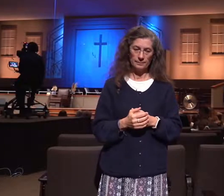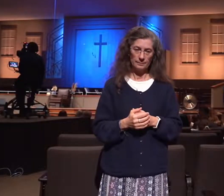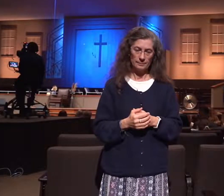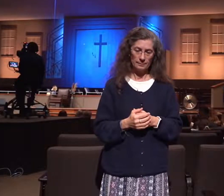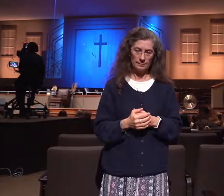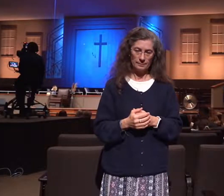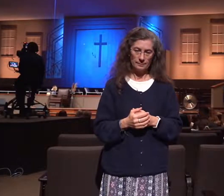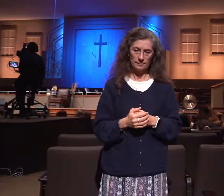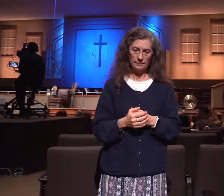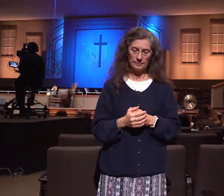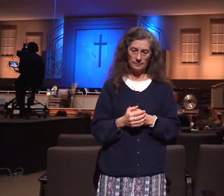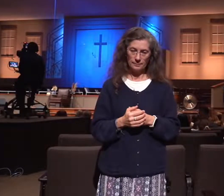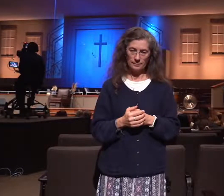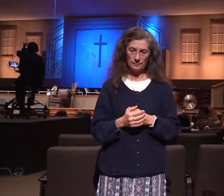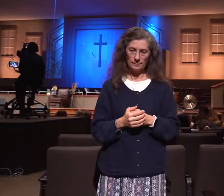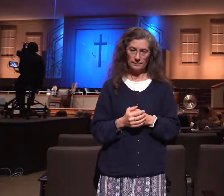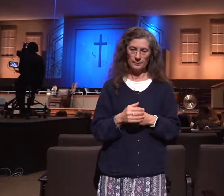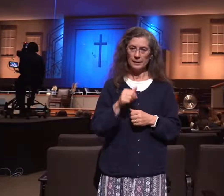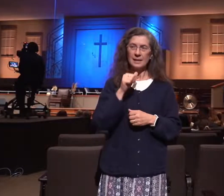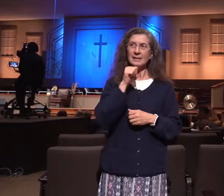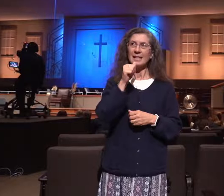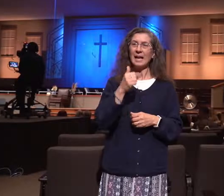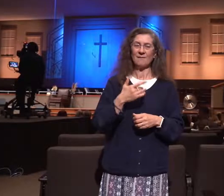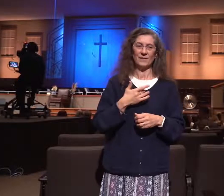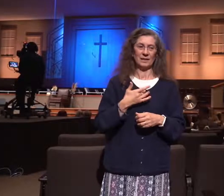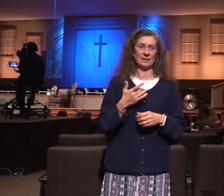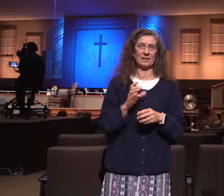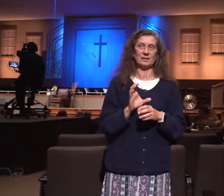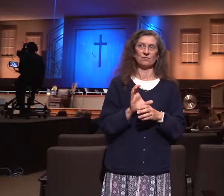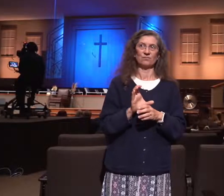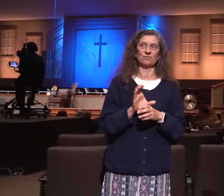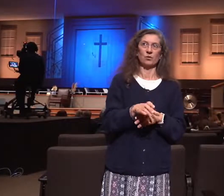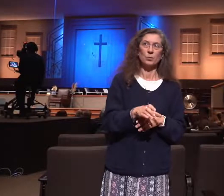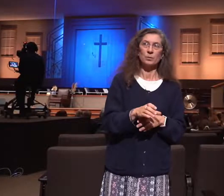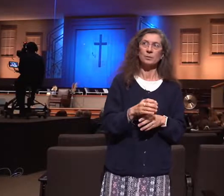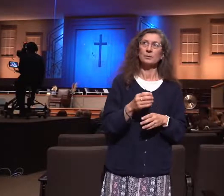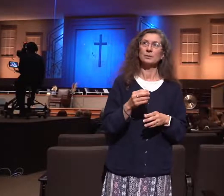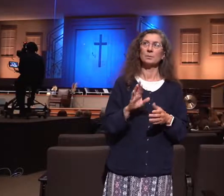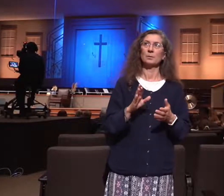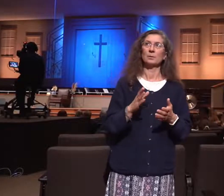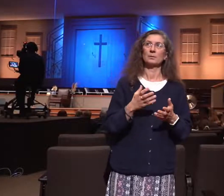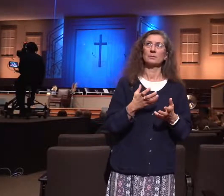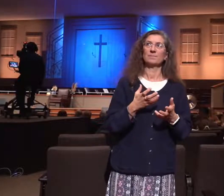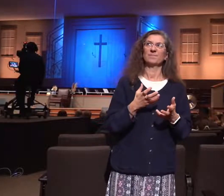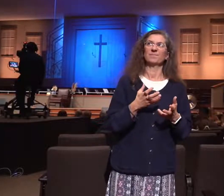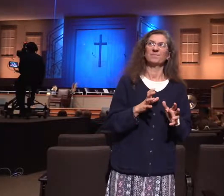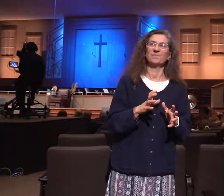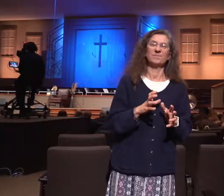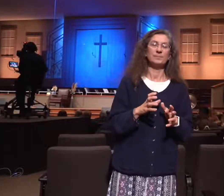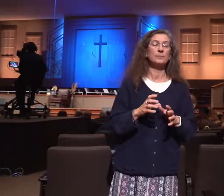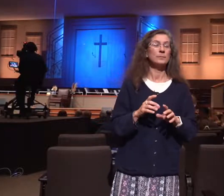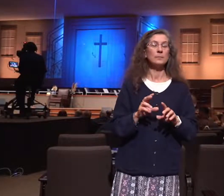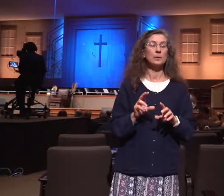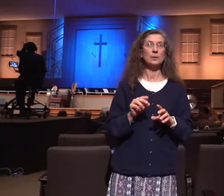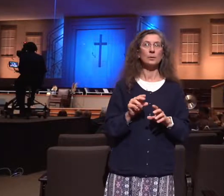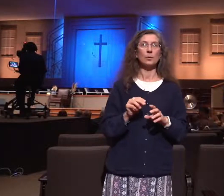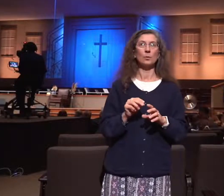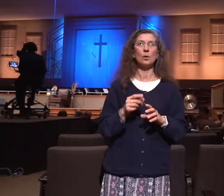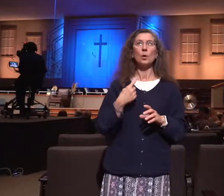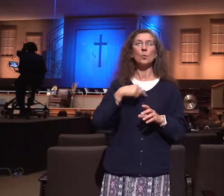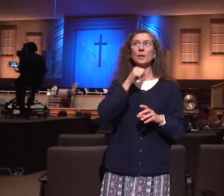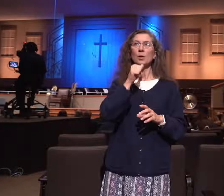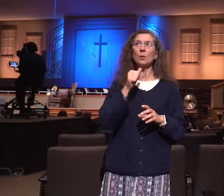Not grudgingly or necessity. No. We don't give because we have